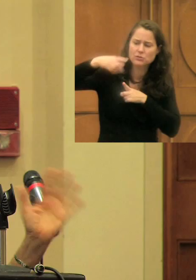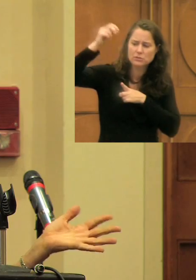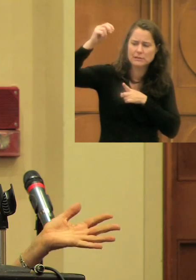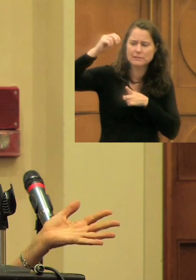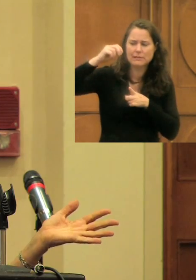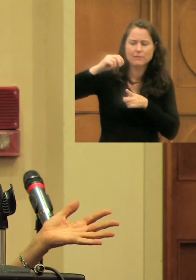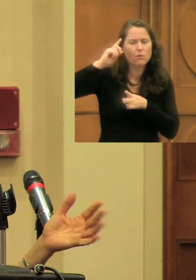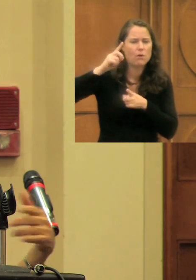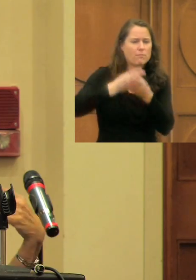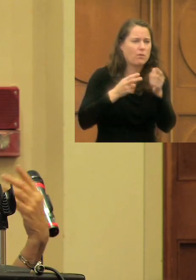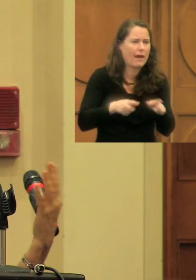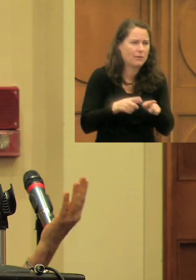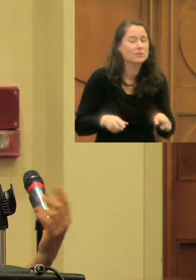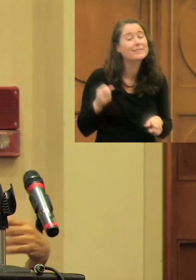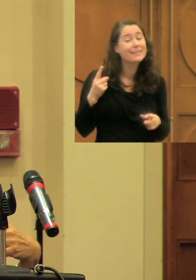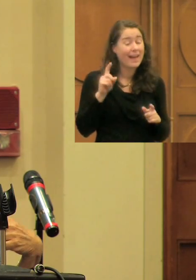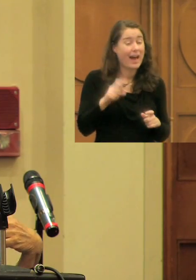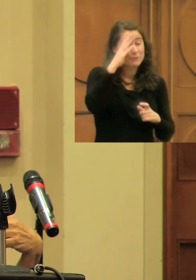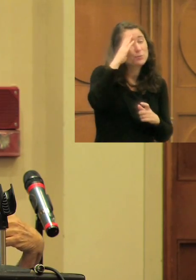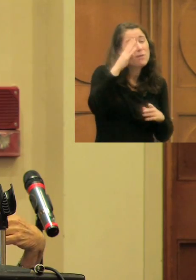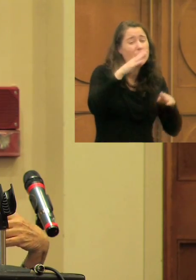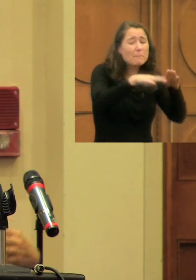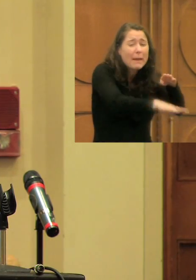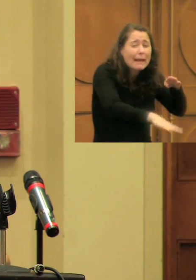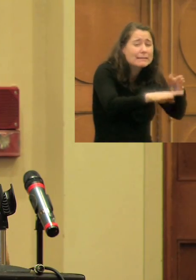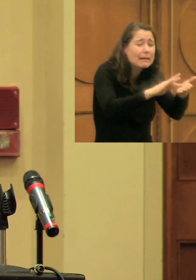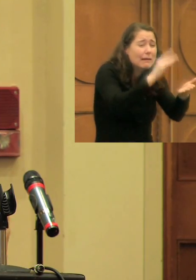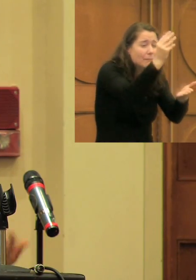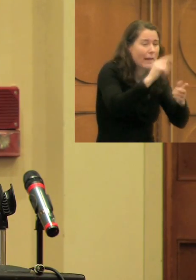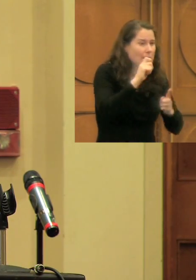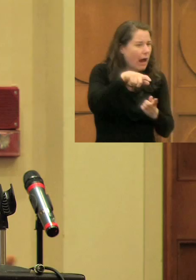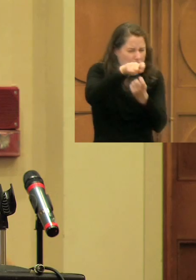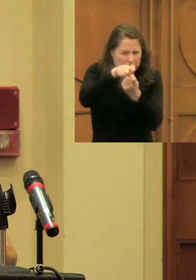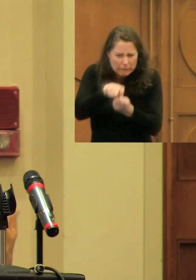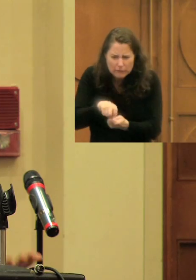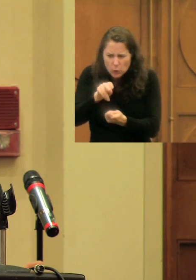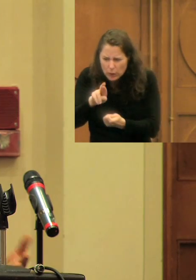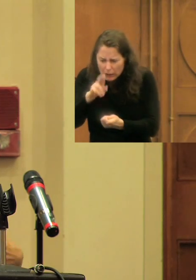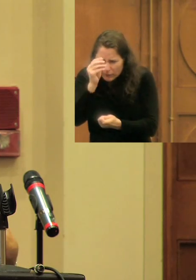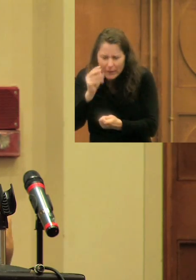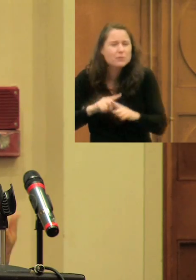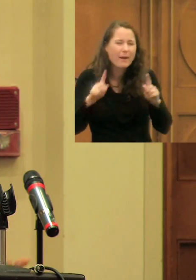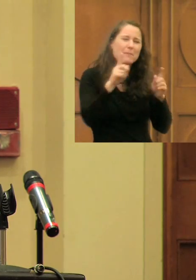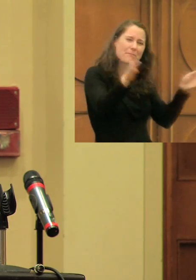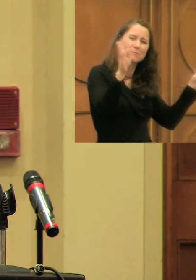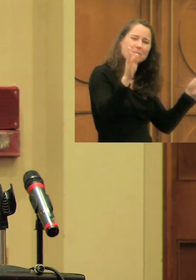have to know the basics, not nuclear medicine, for example, but you'll have to know pediatrics, mother and